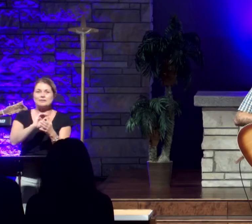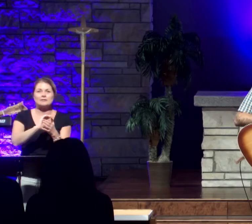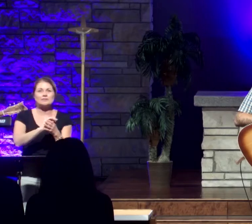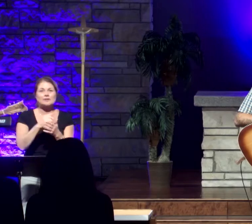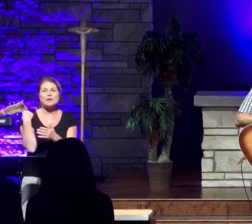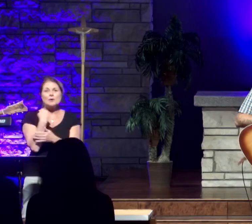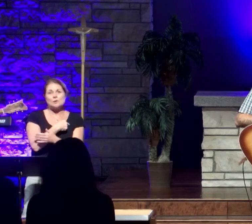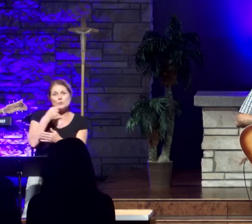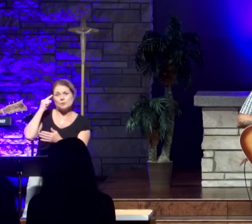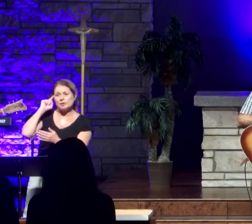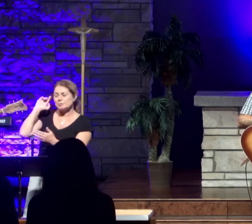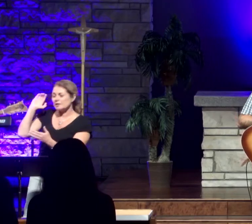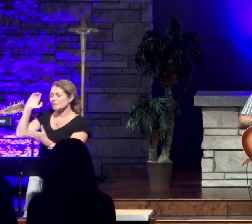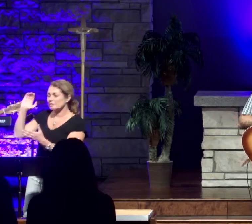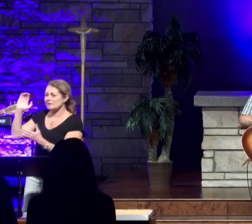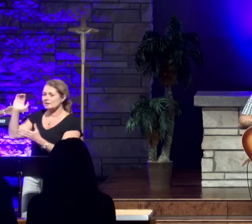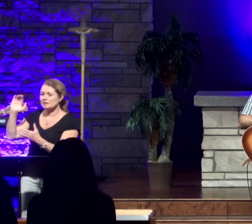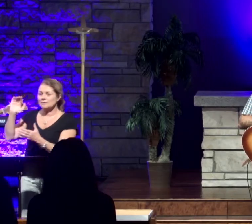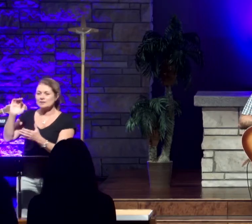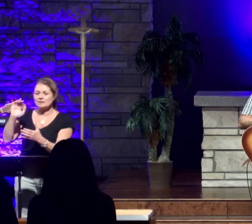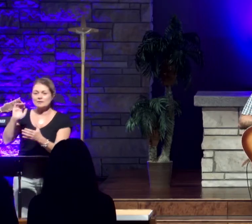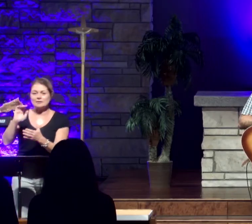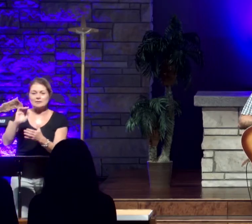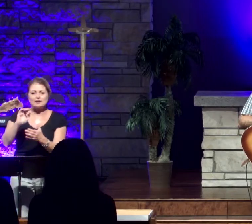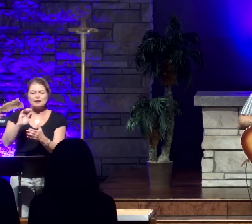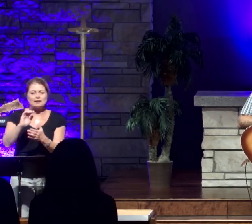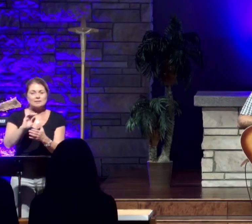believe, we